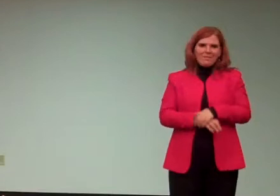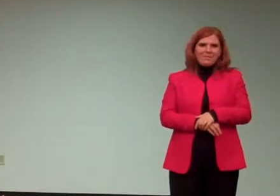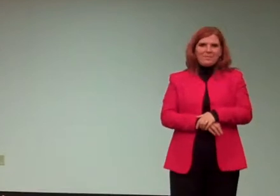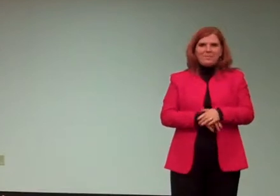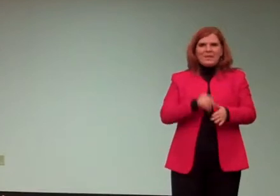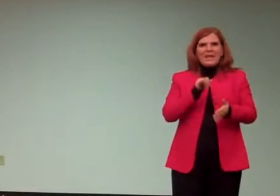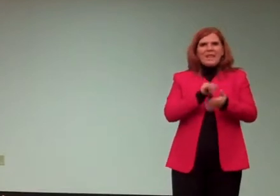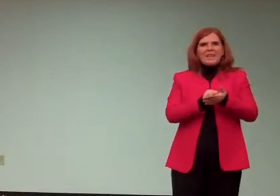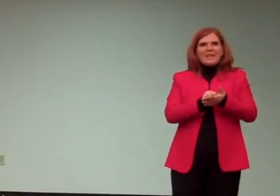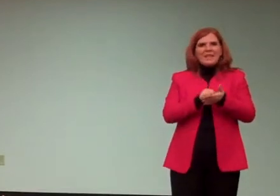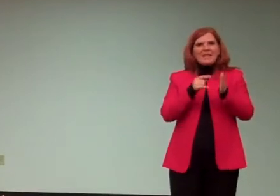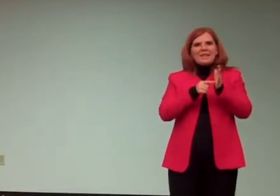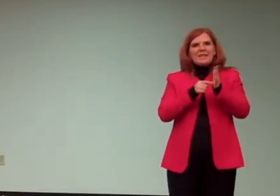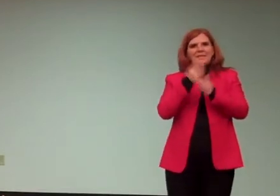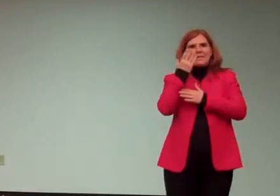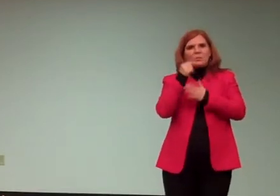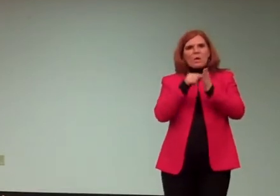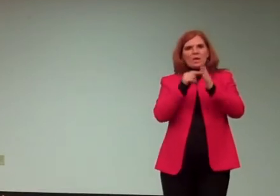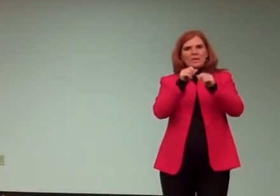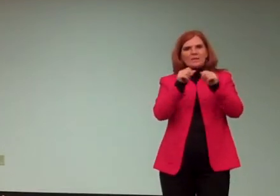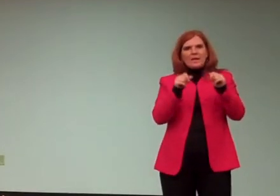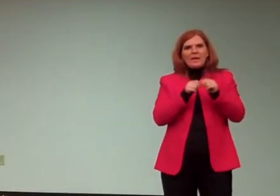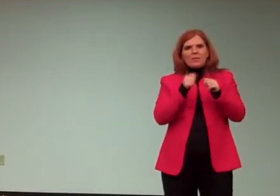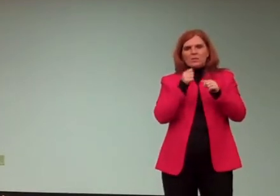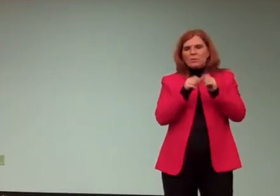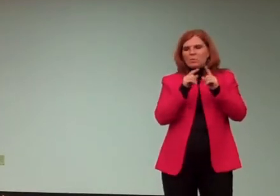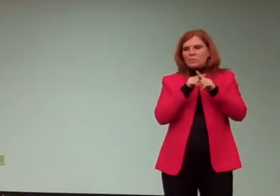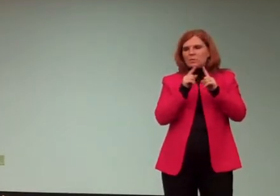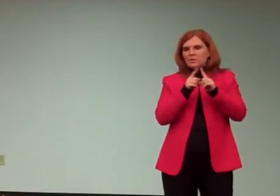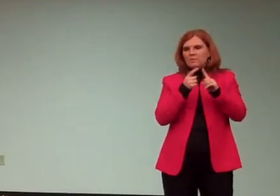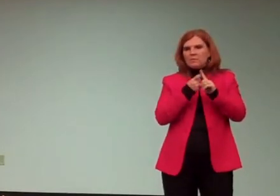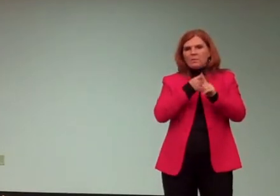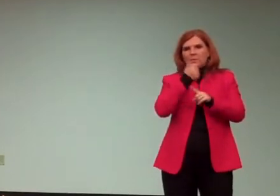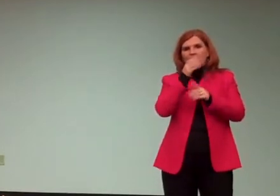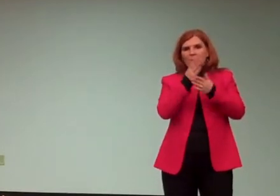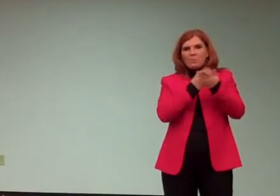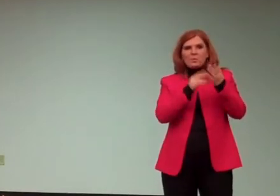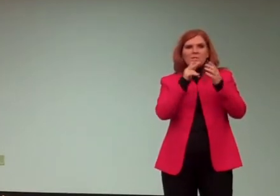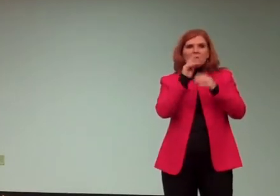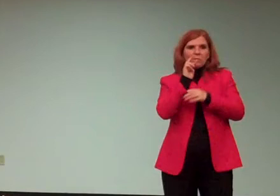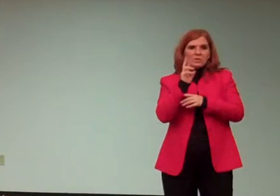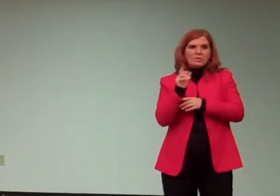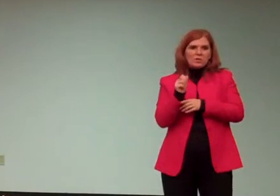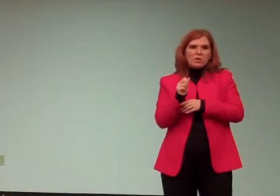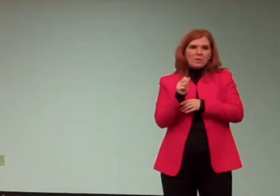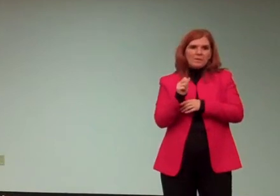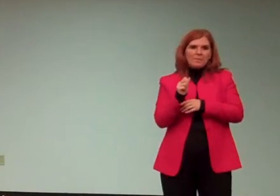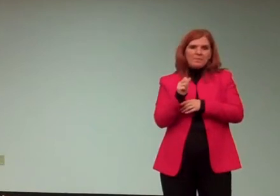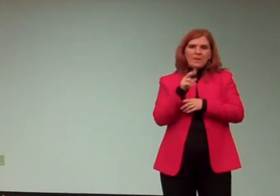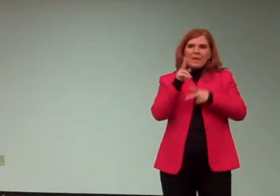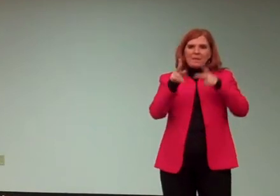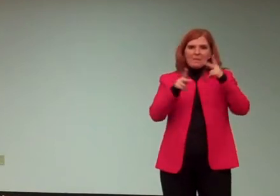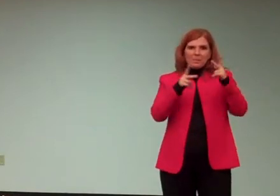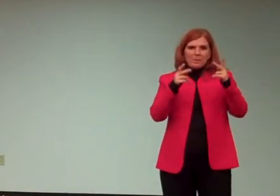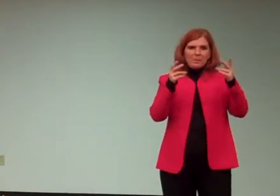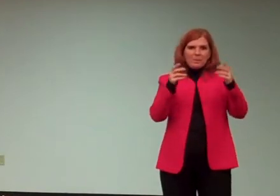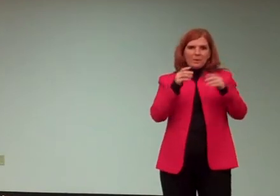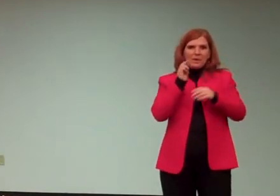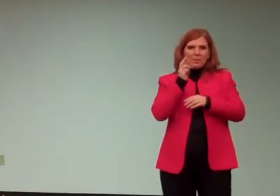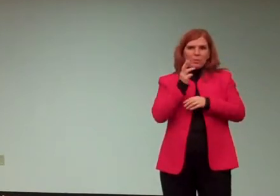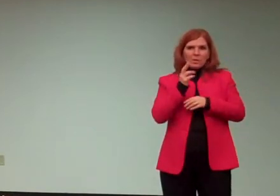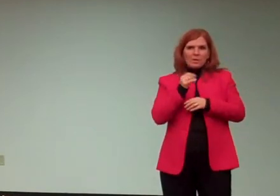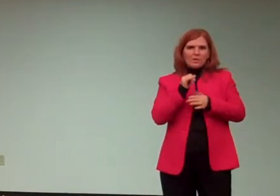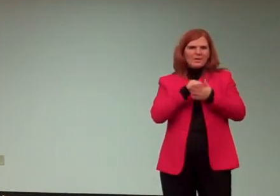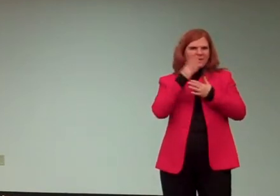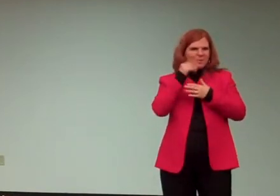But that's why this area was so different from the rest of West Virginia. You know, the people up here, and that's why